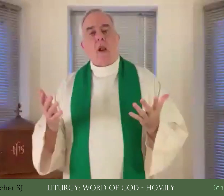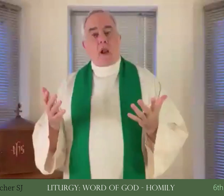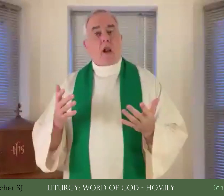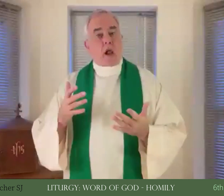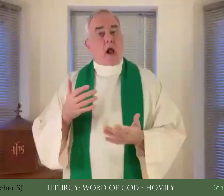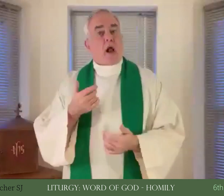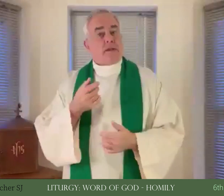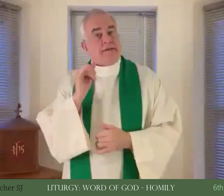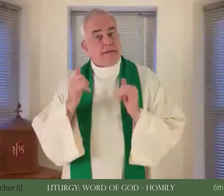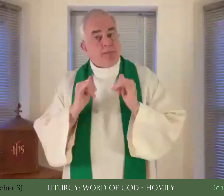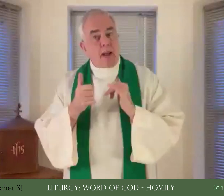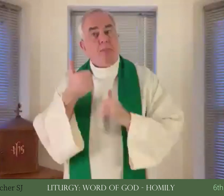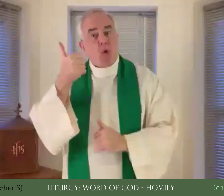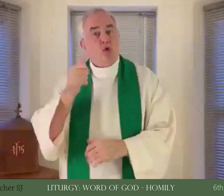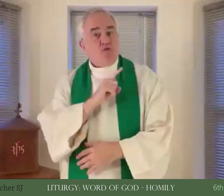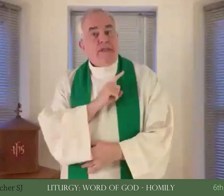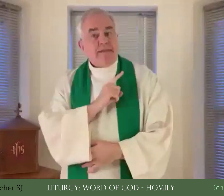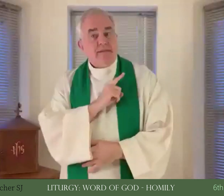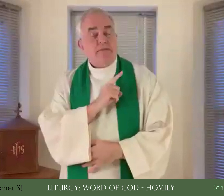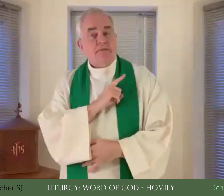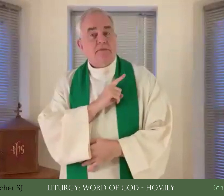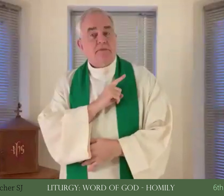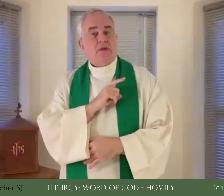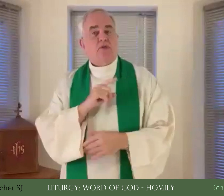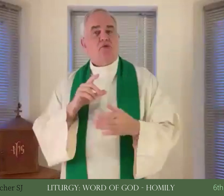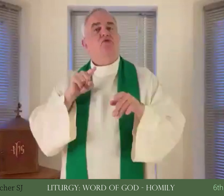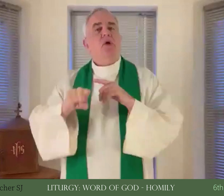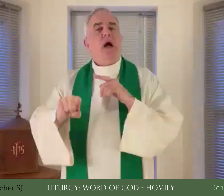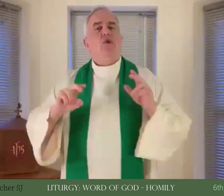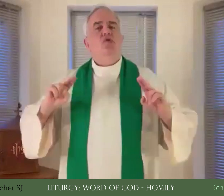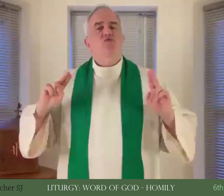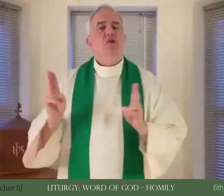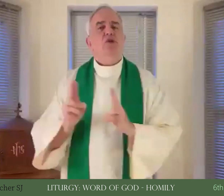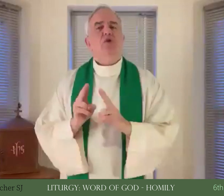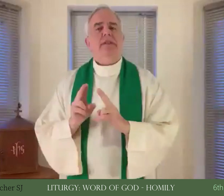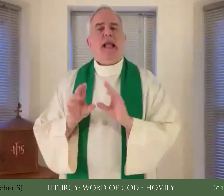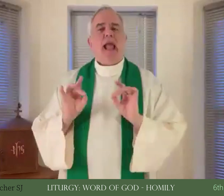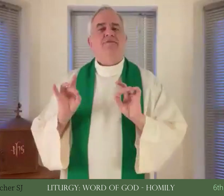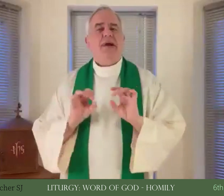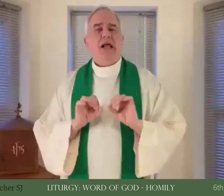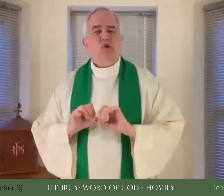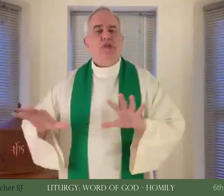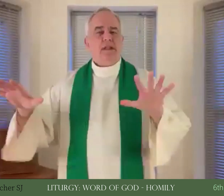Well, sometimes good reason to try to reduce infection